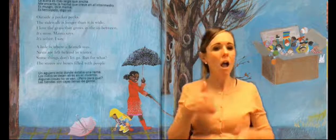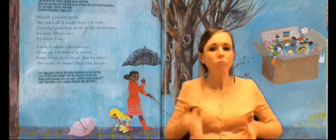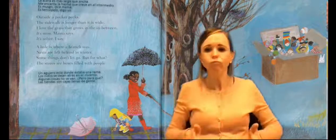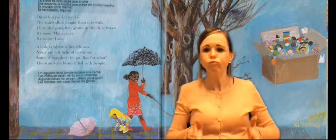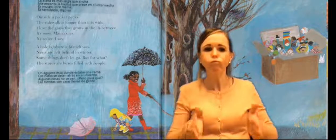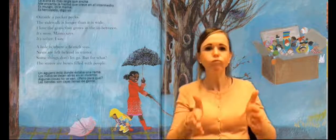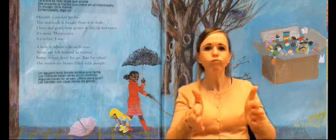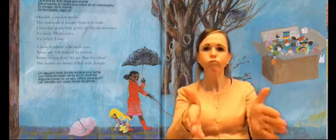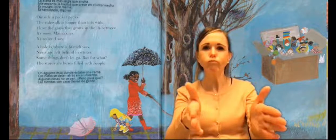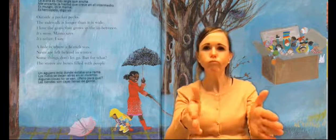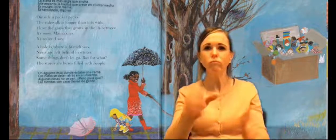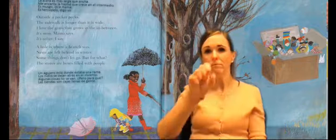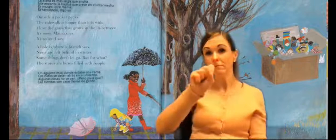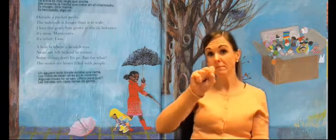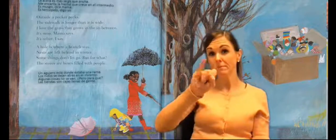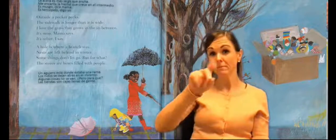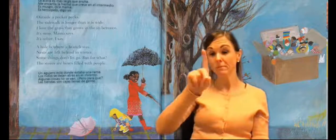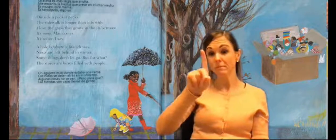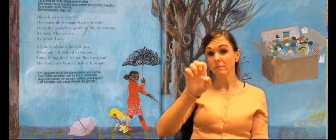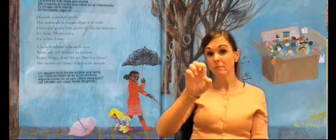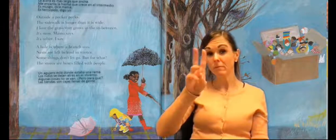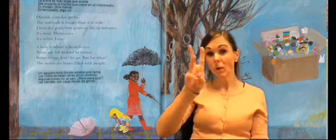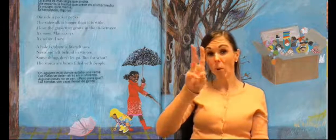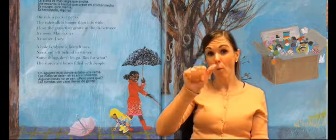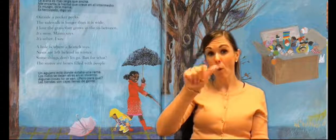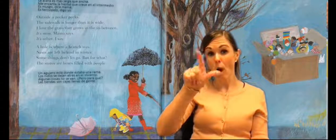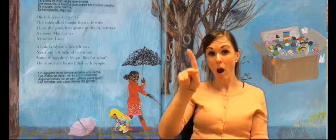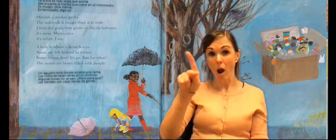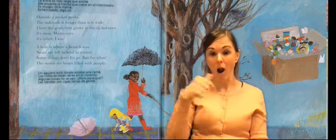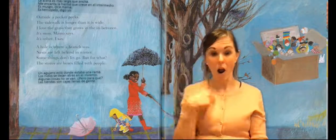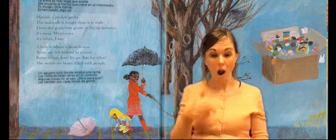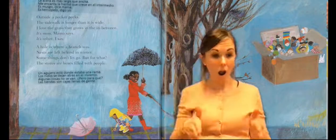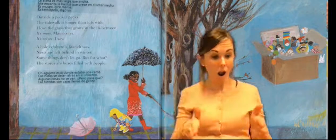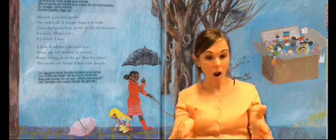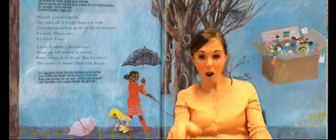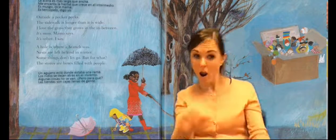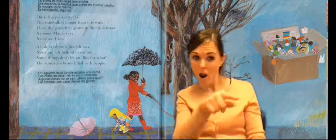I also noticed while we're walking the sidewalk,